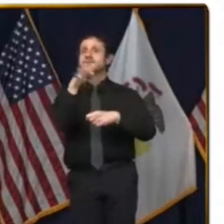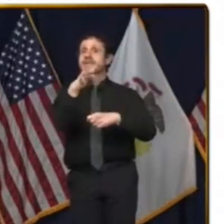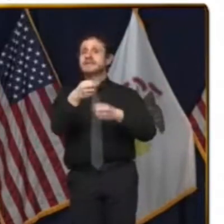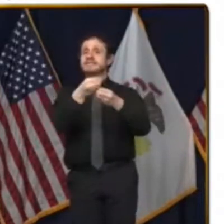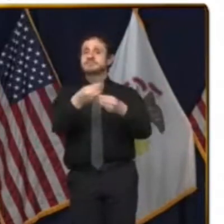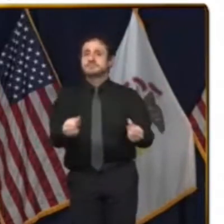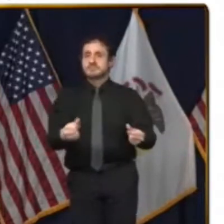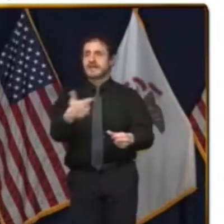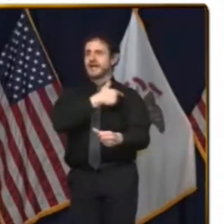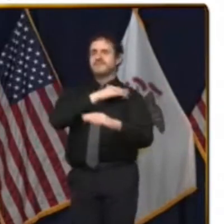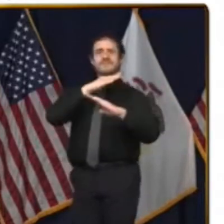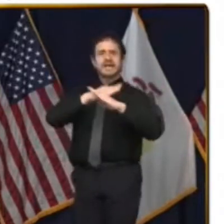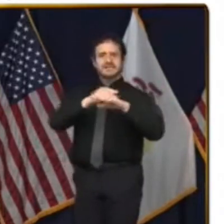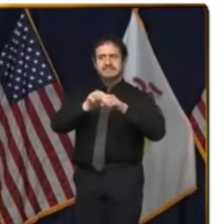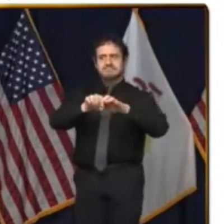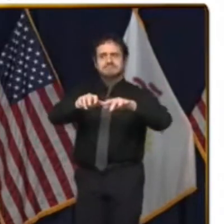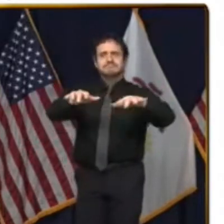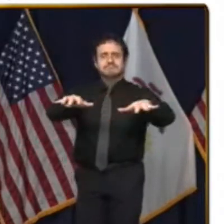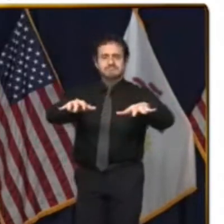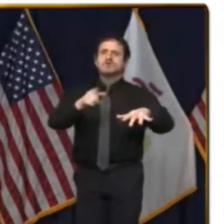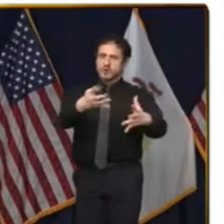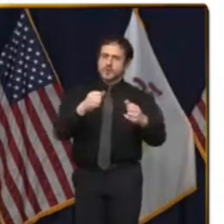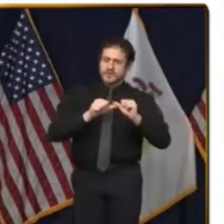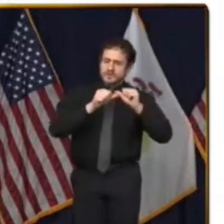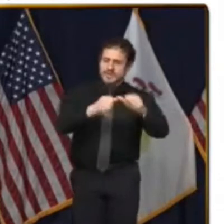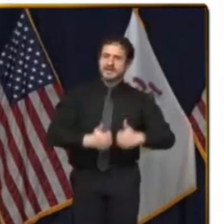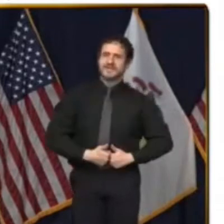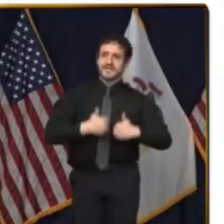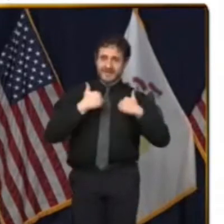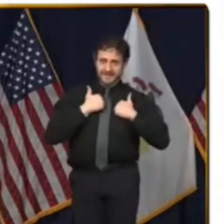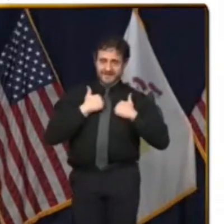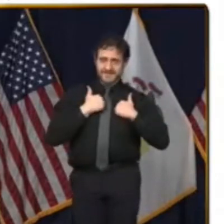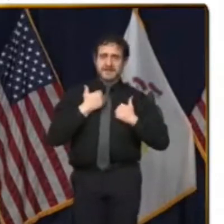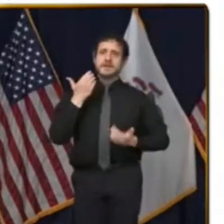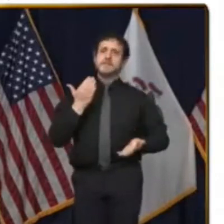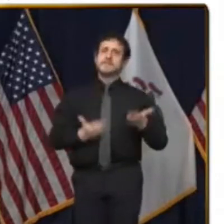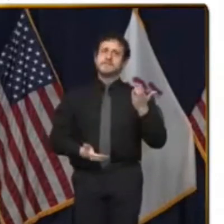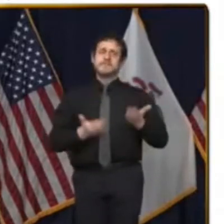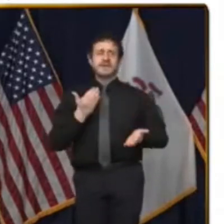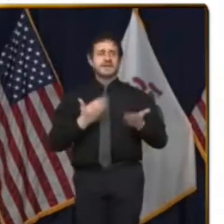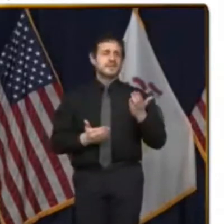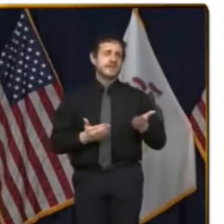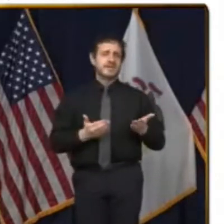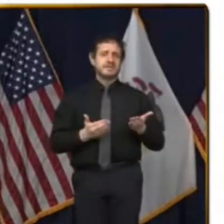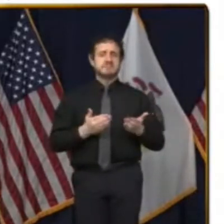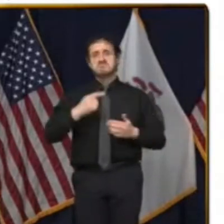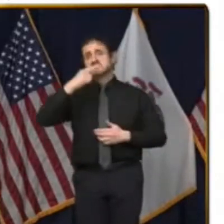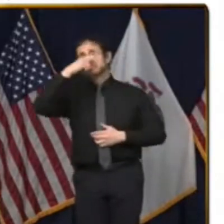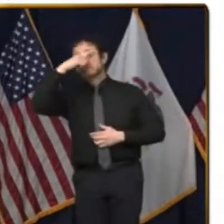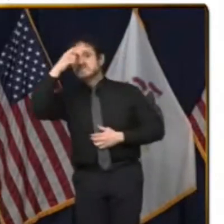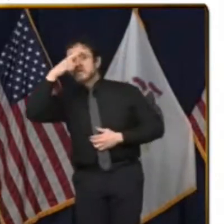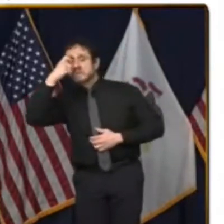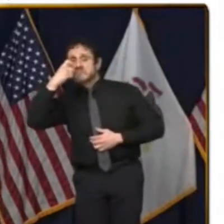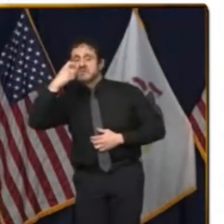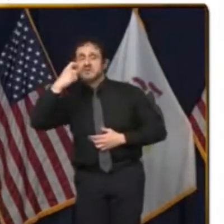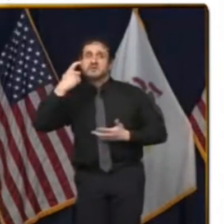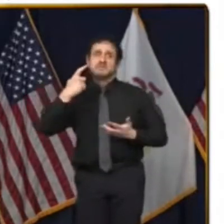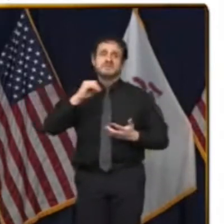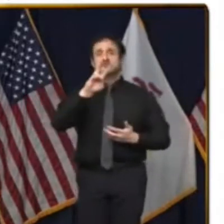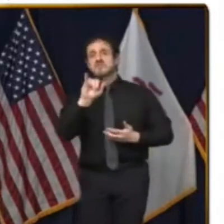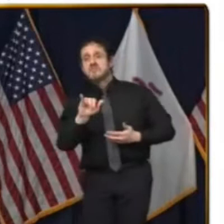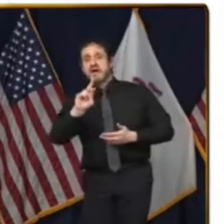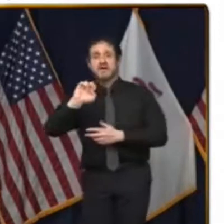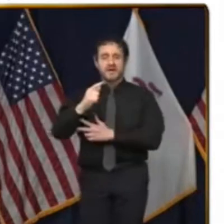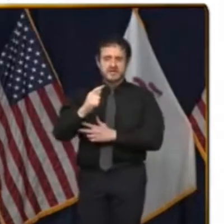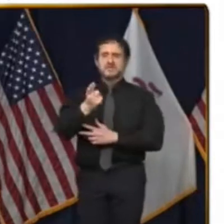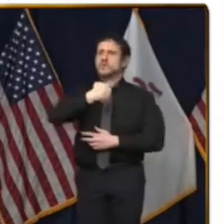vaccine, all of these vaccines roll out, so that maybe by the end of the summer, we can get together